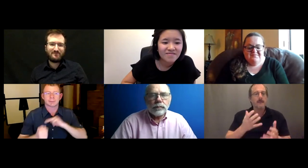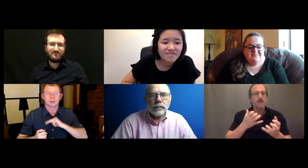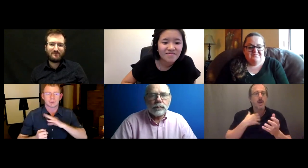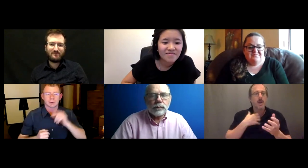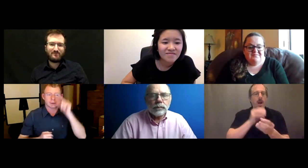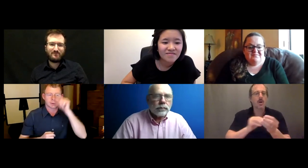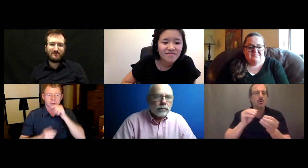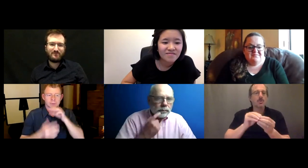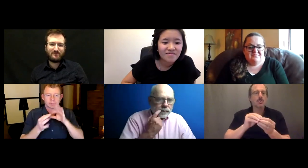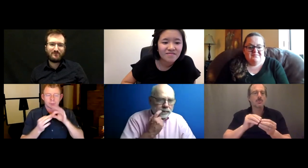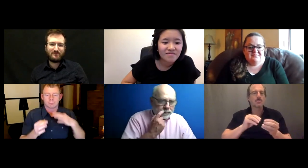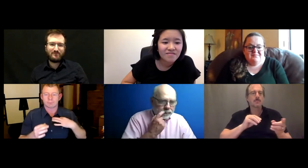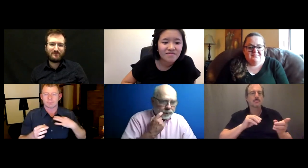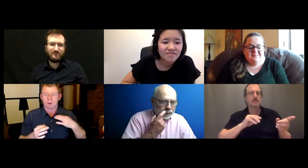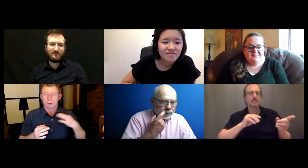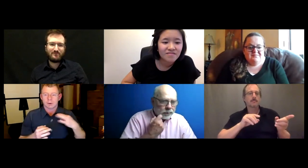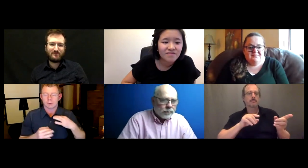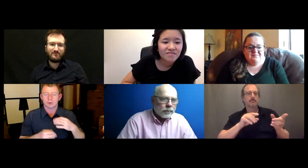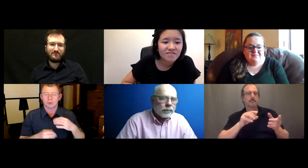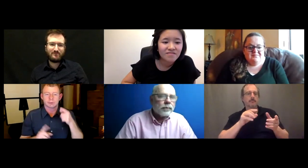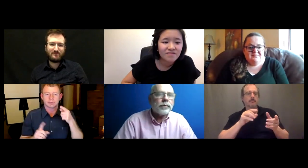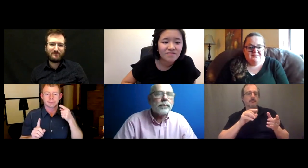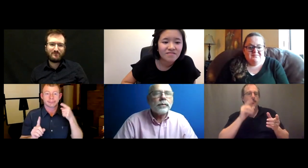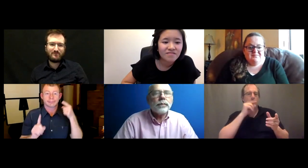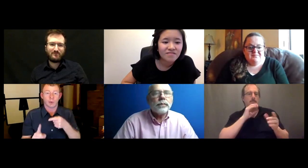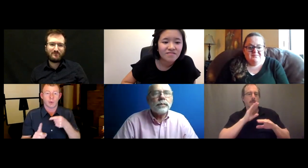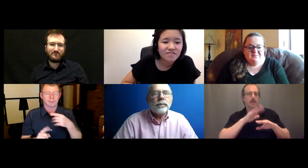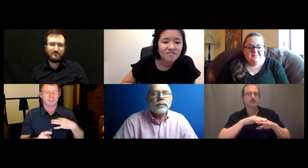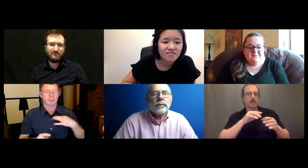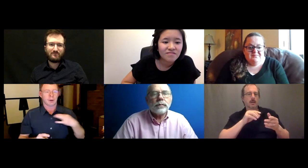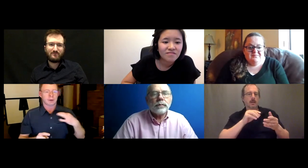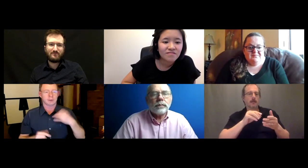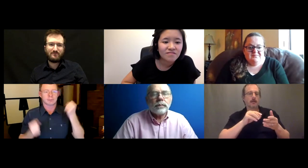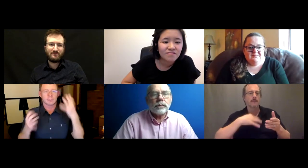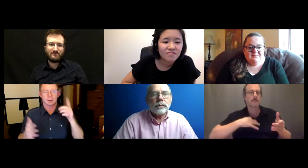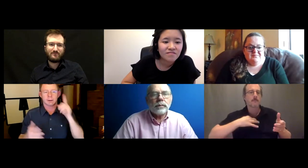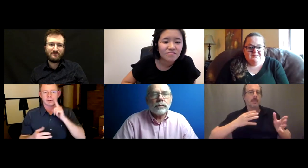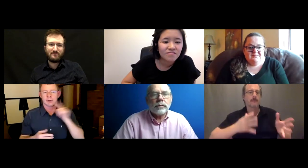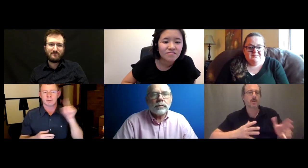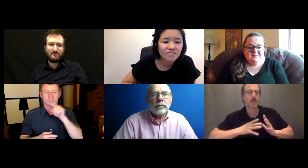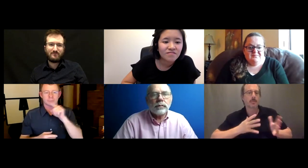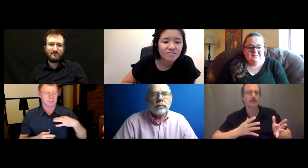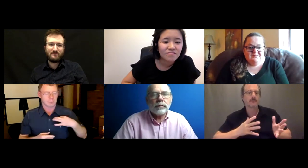I just wanted to add on to what Michelle and Gary just mentioned about volunteering.